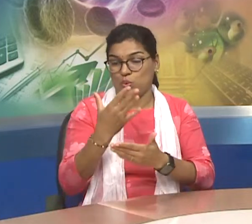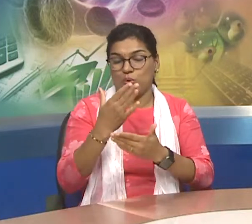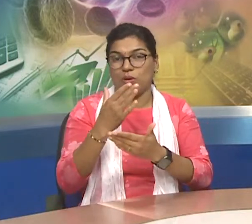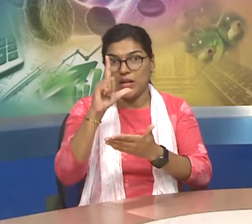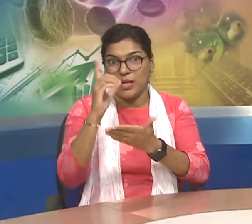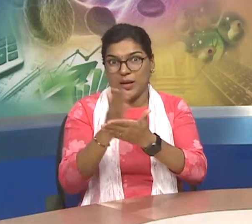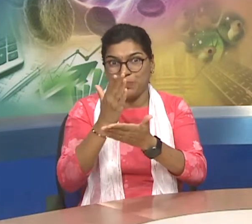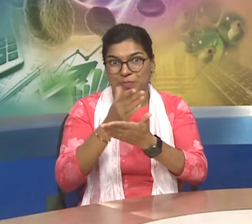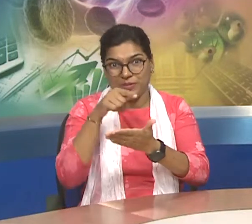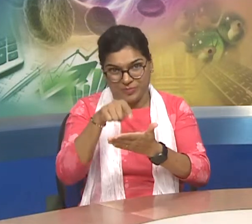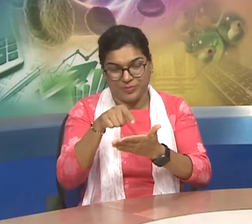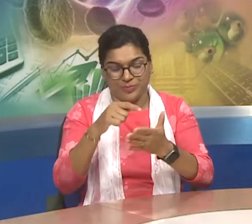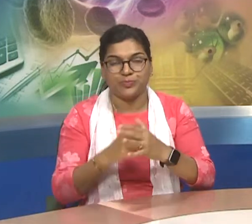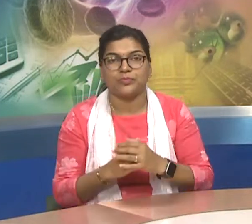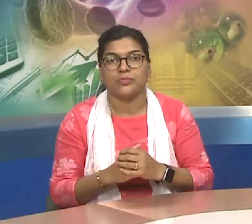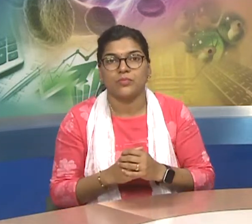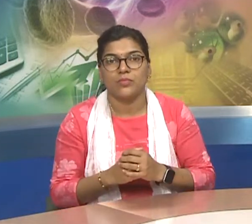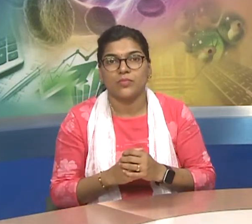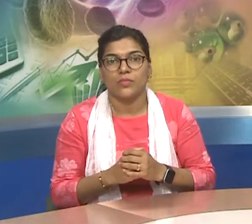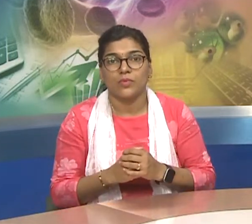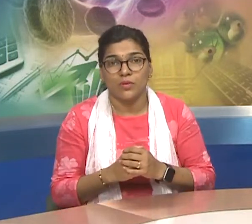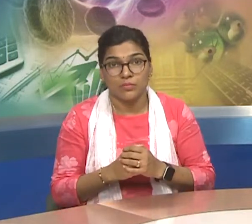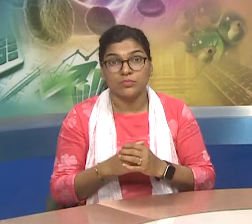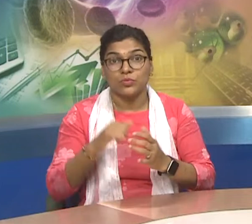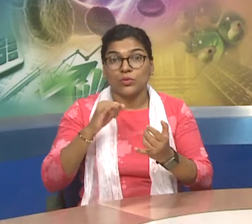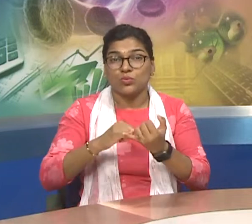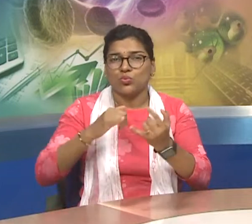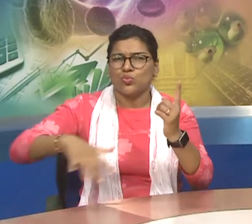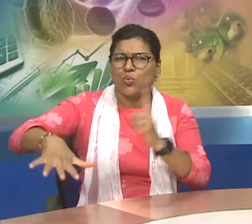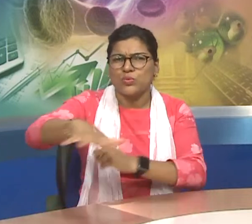So let us now begin with the topic, modern library.